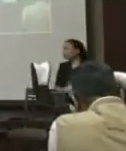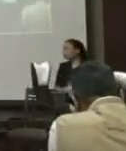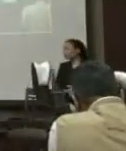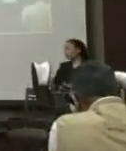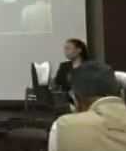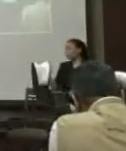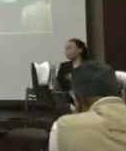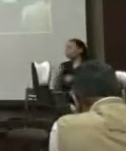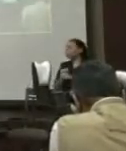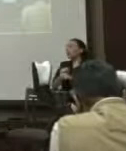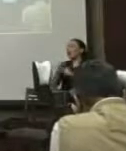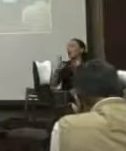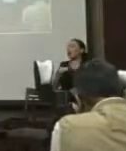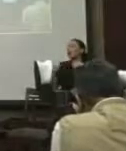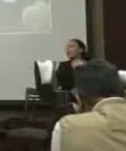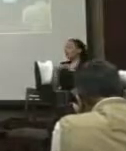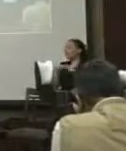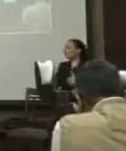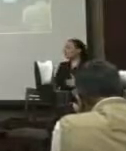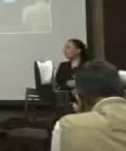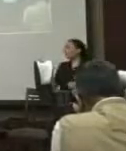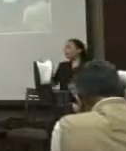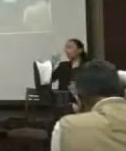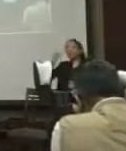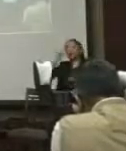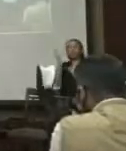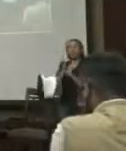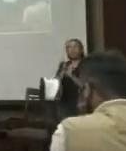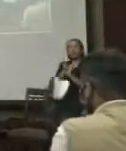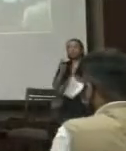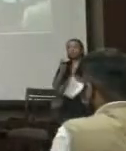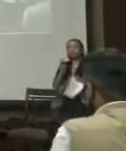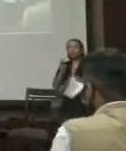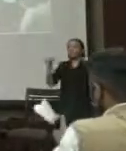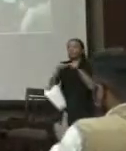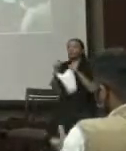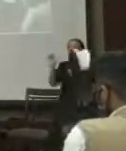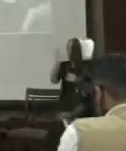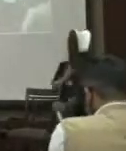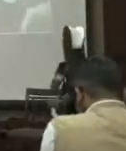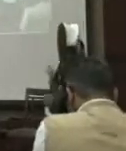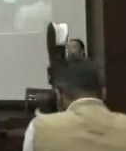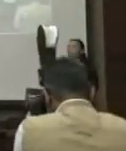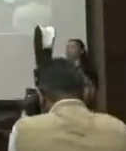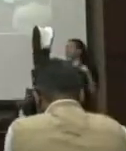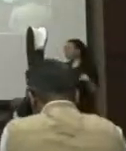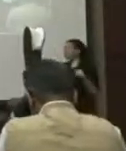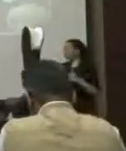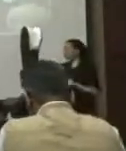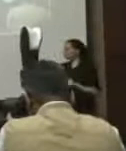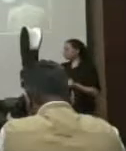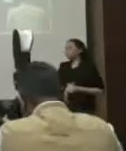Currently, she is pursuing her master's in applied psychology from the University of Delhi.